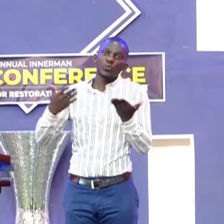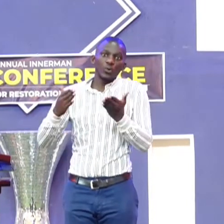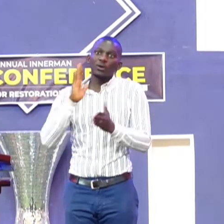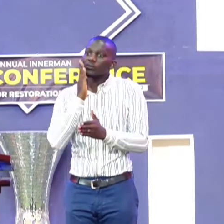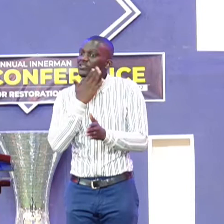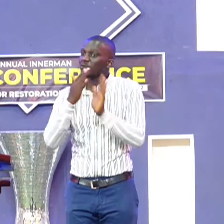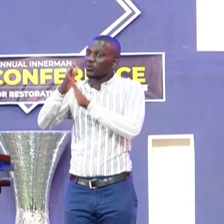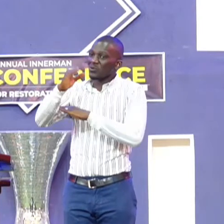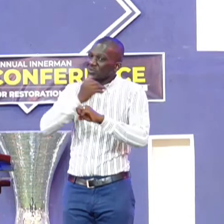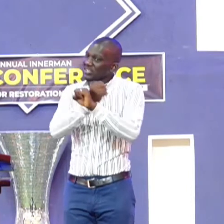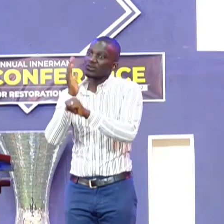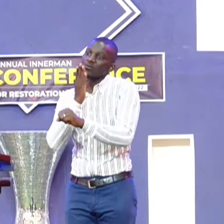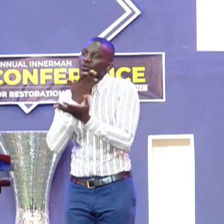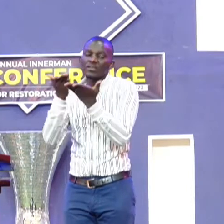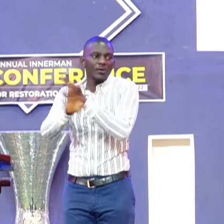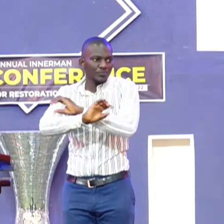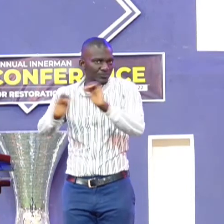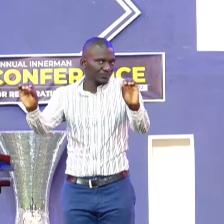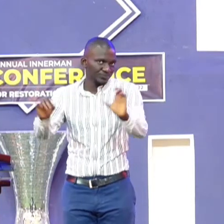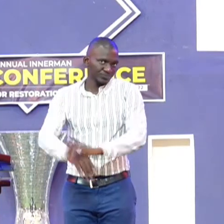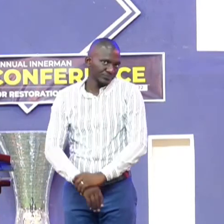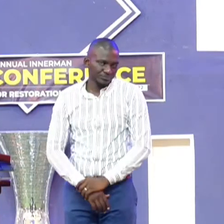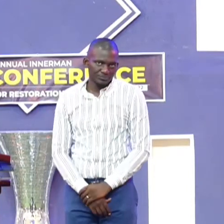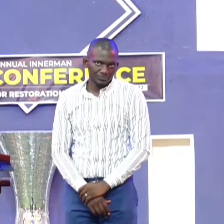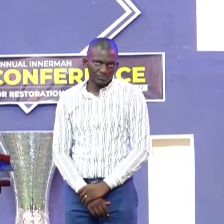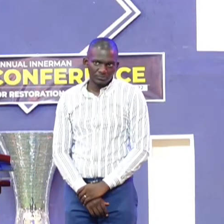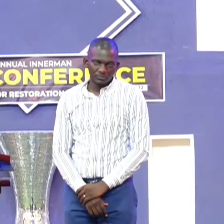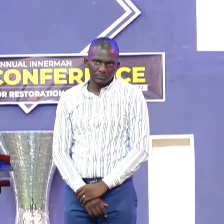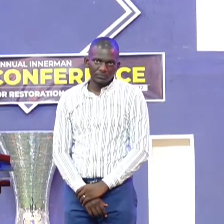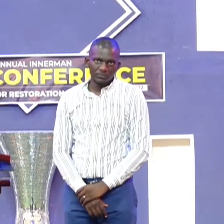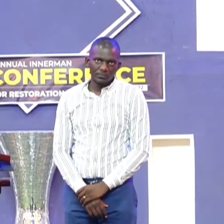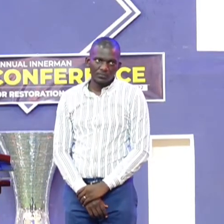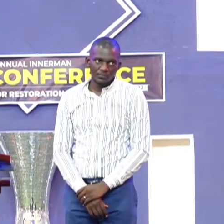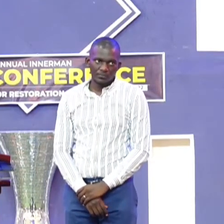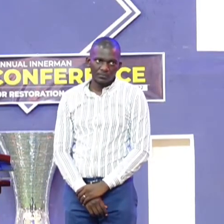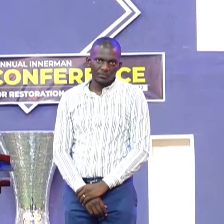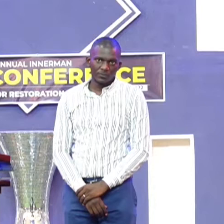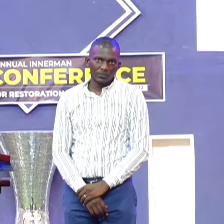And then they went to a place where there is no protection and the grace of the Lord for their